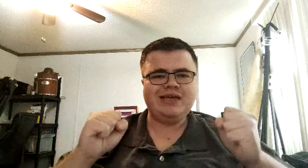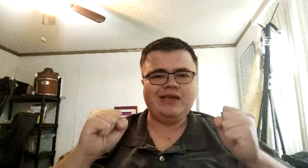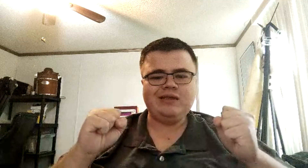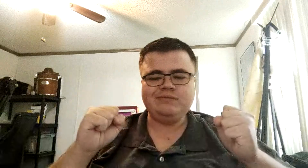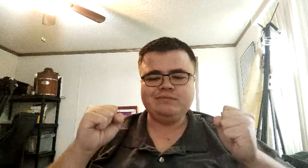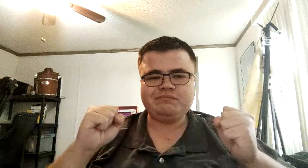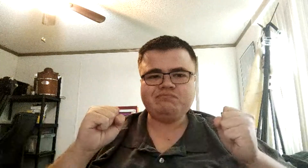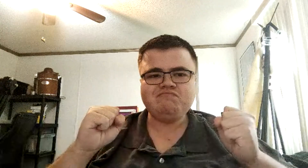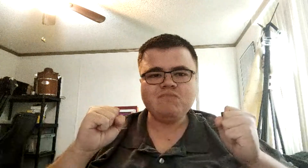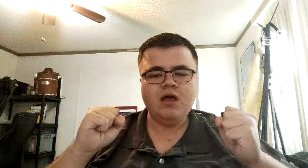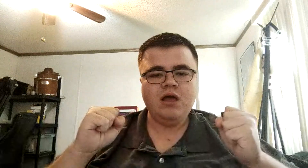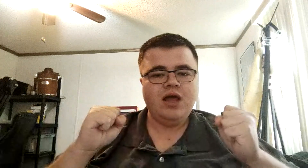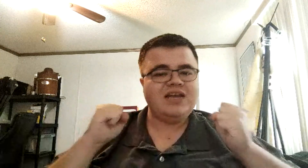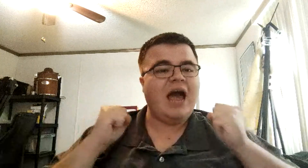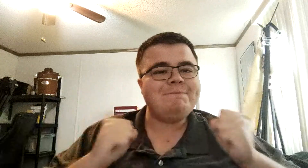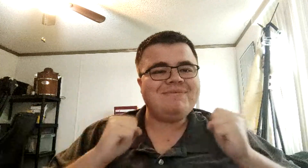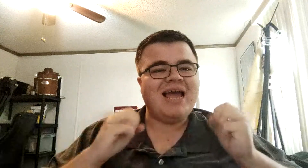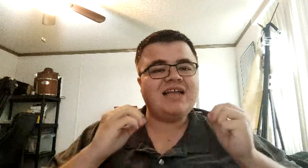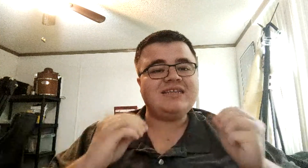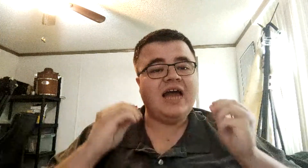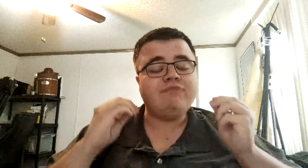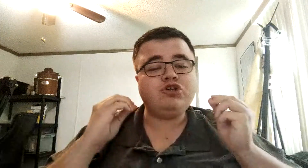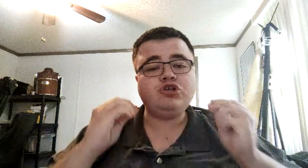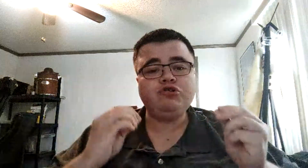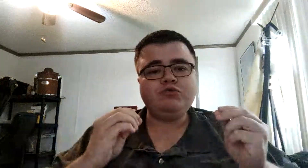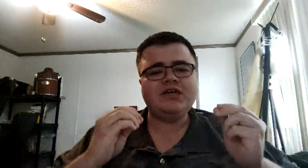really not make the deaf children